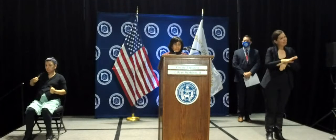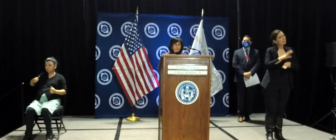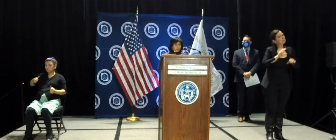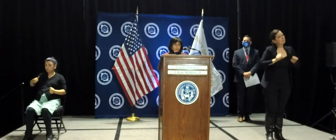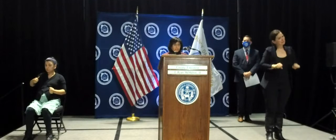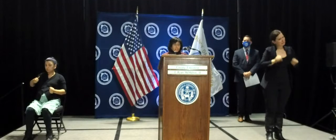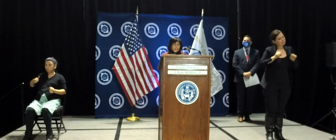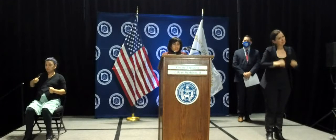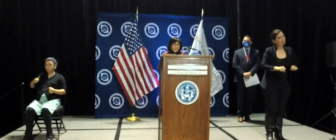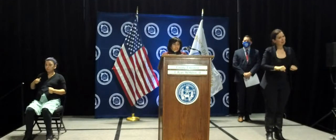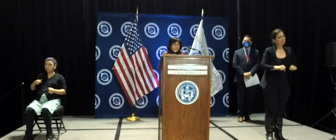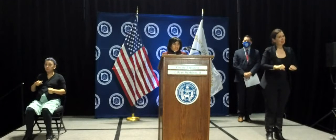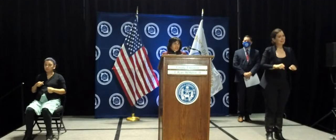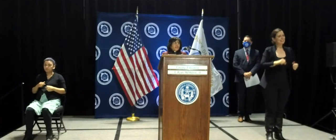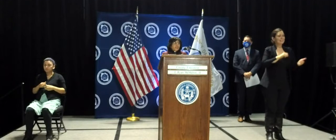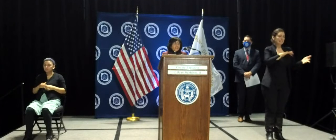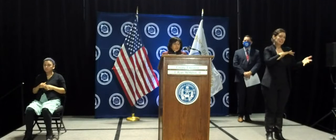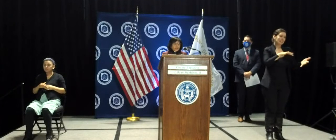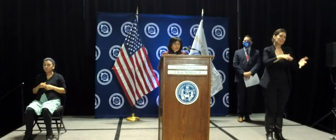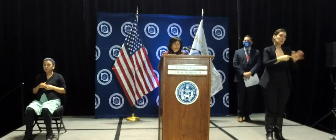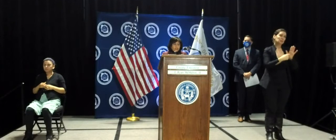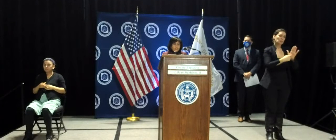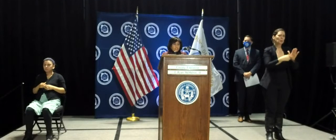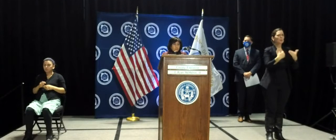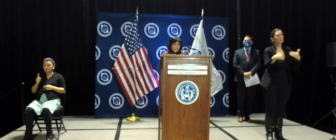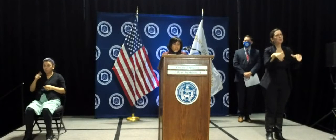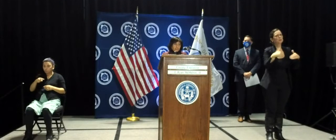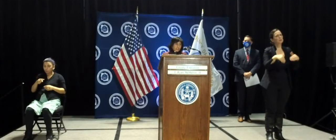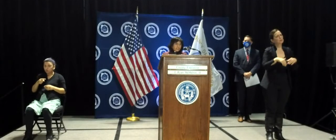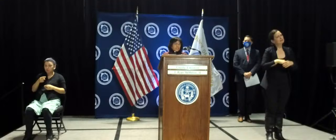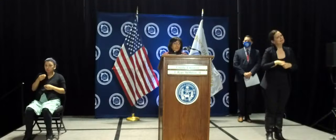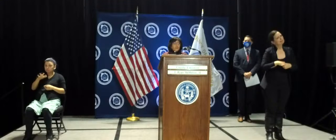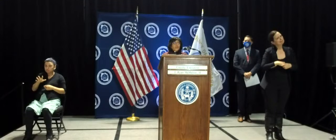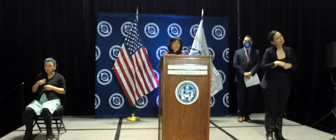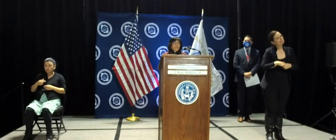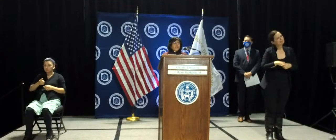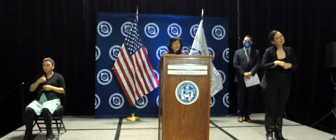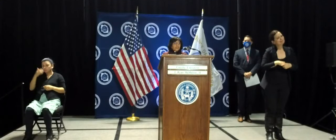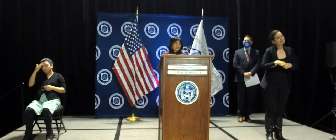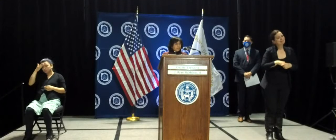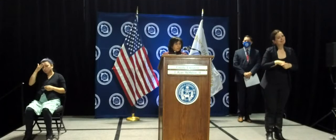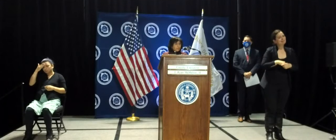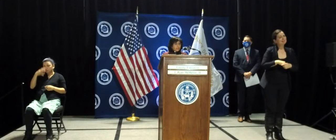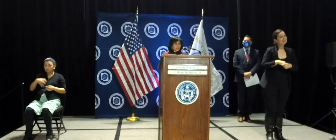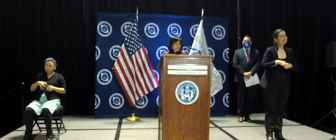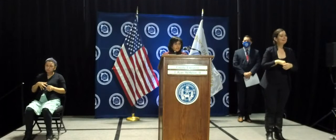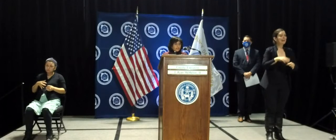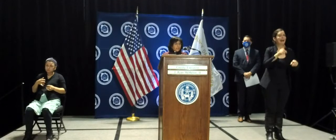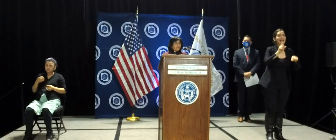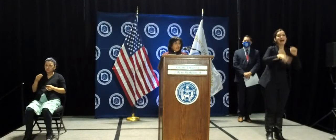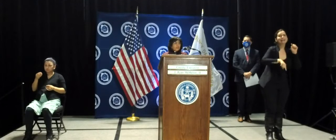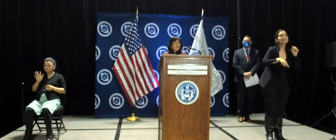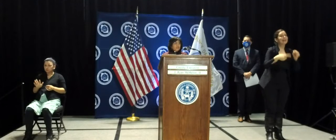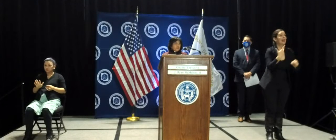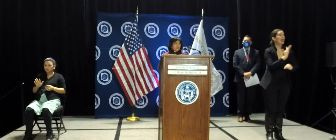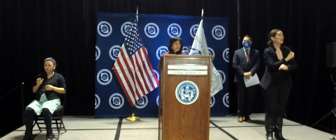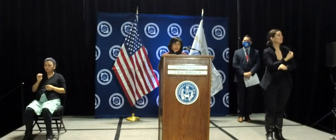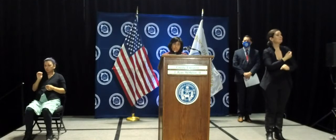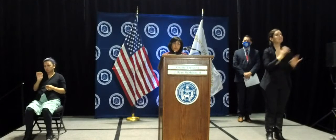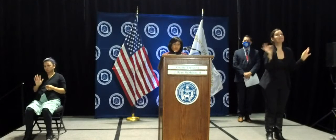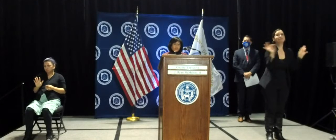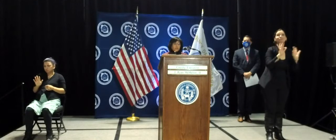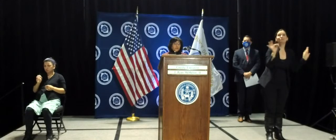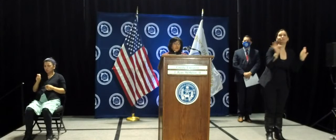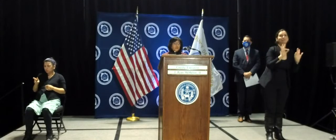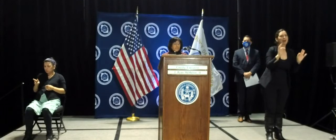studies, it's unreasonable to have their expectation that they won't get any side effects. They will get side effects. Maybe some people will